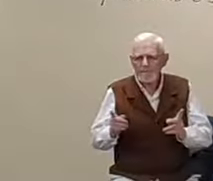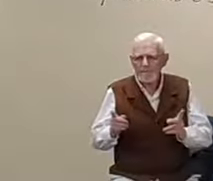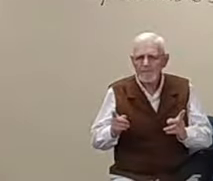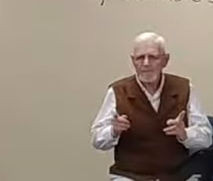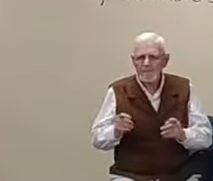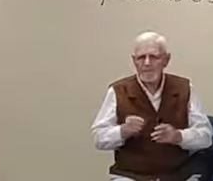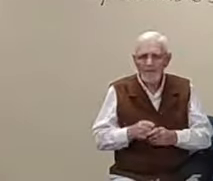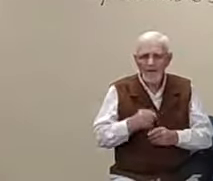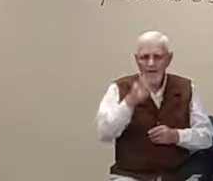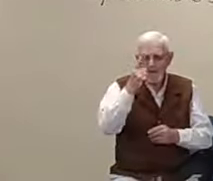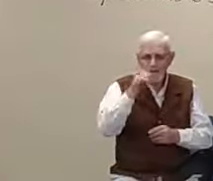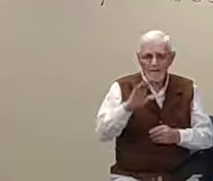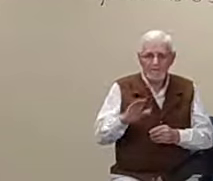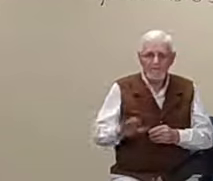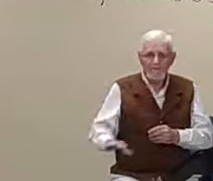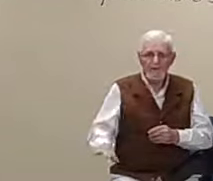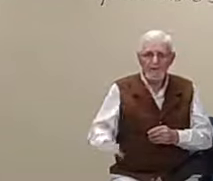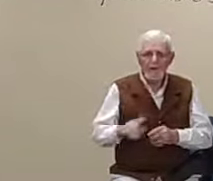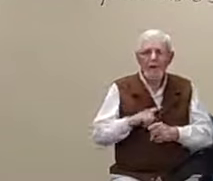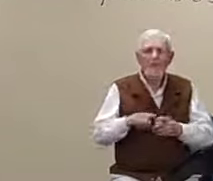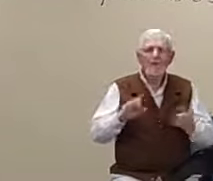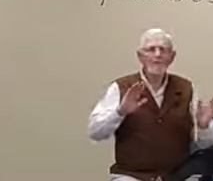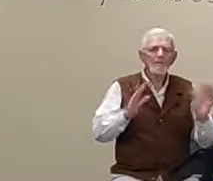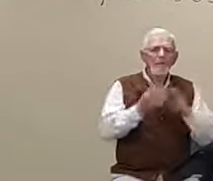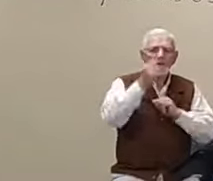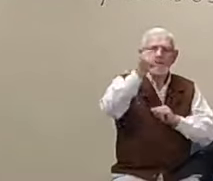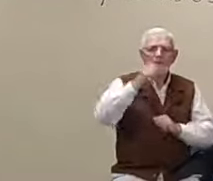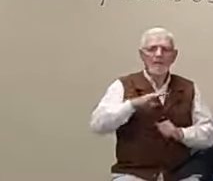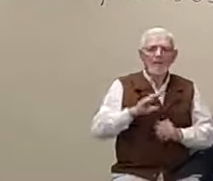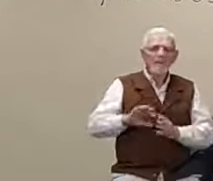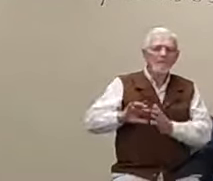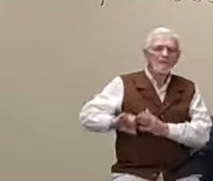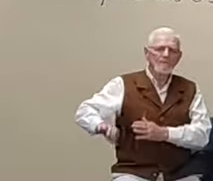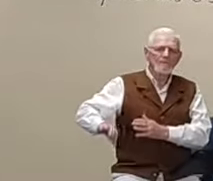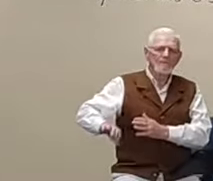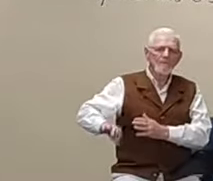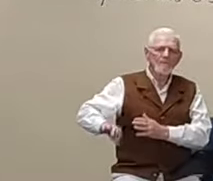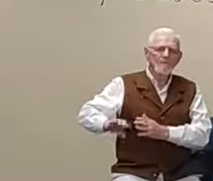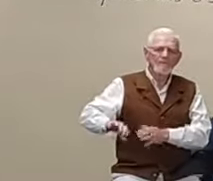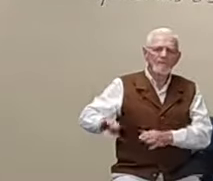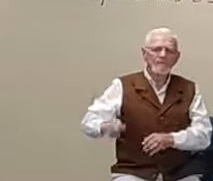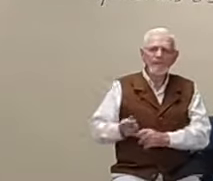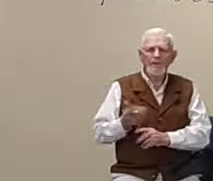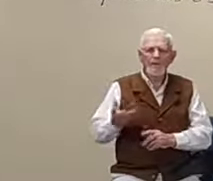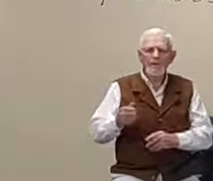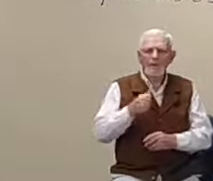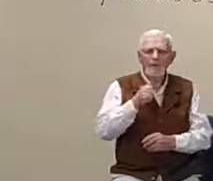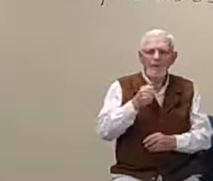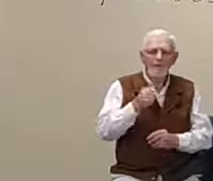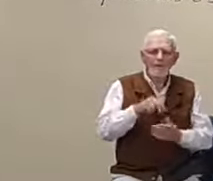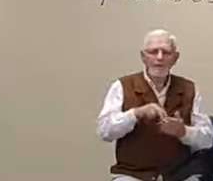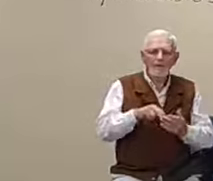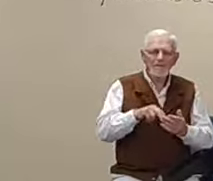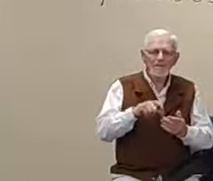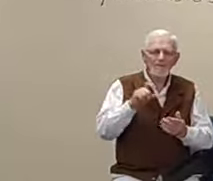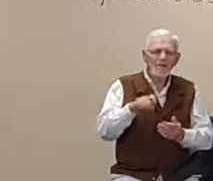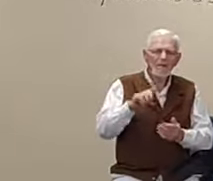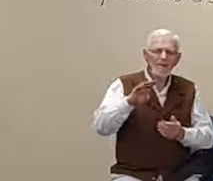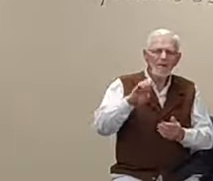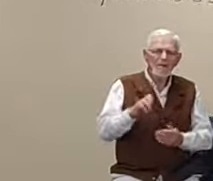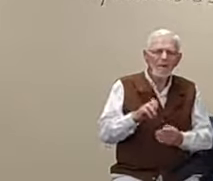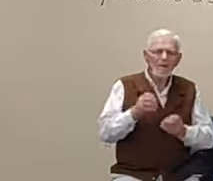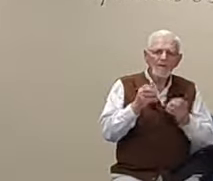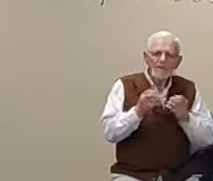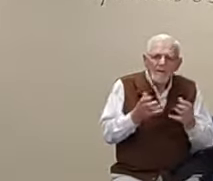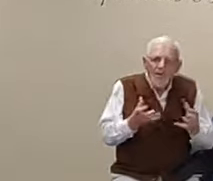And I thought as a child, but when I became a man, I put away childish things. You don't have to be the most important